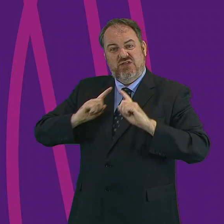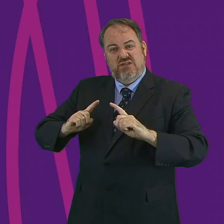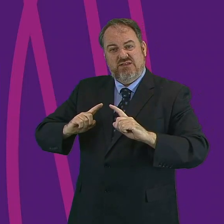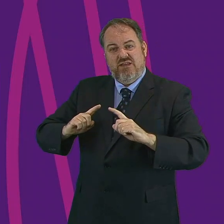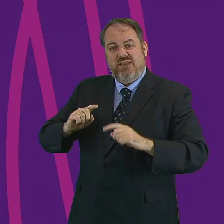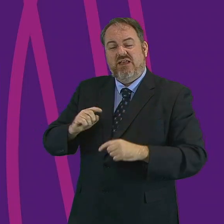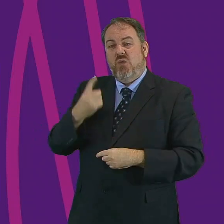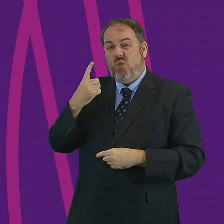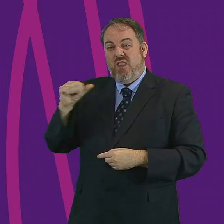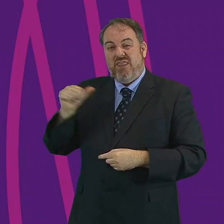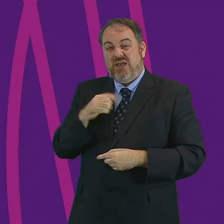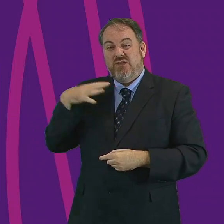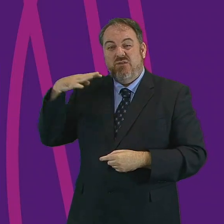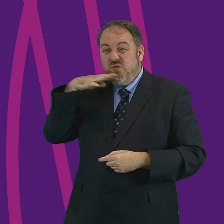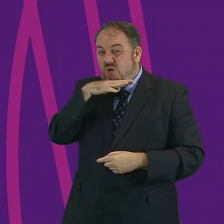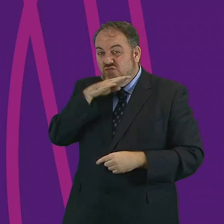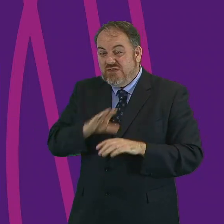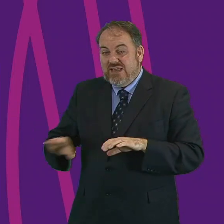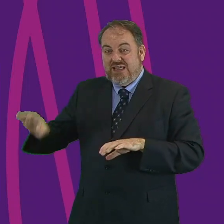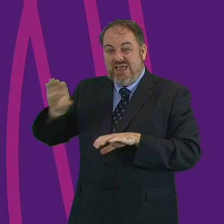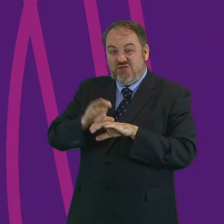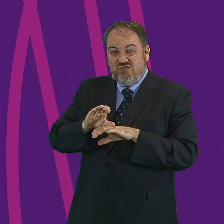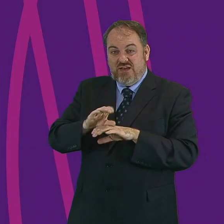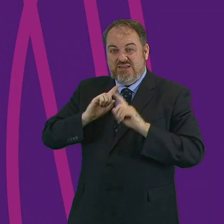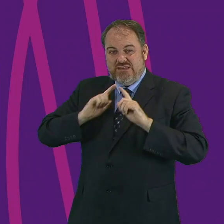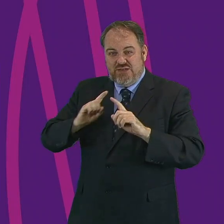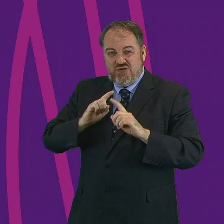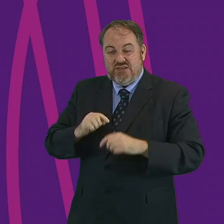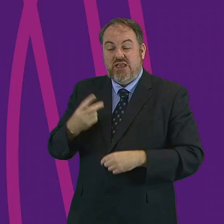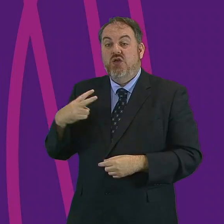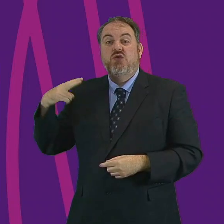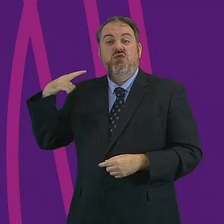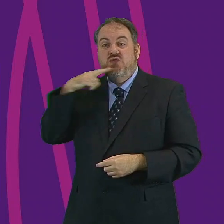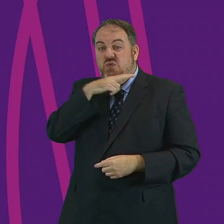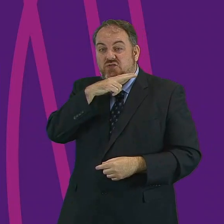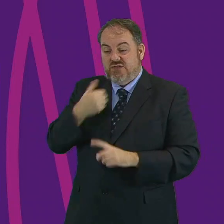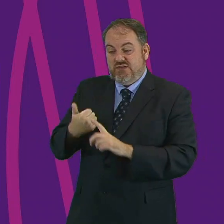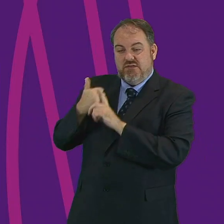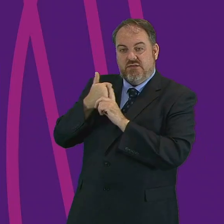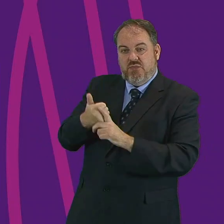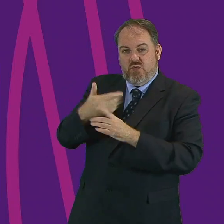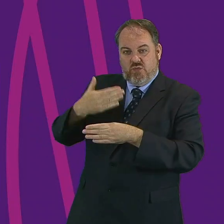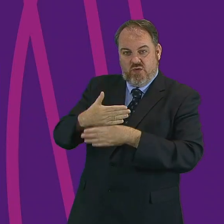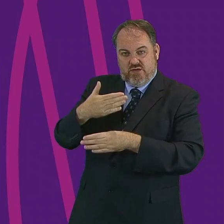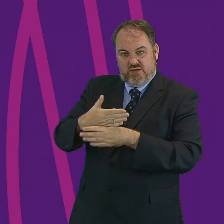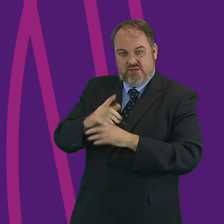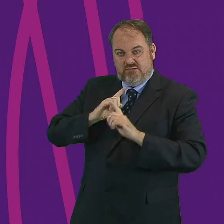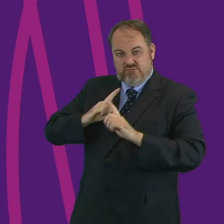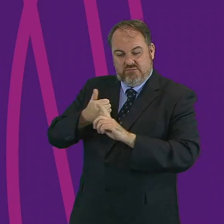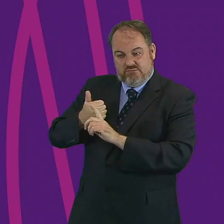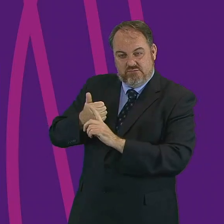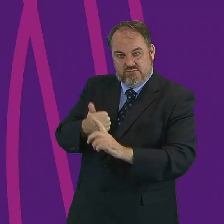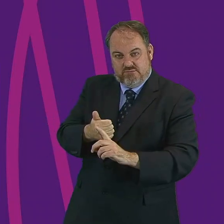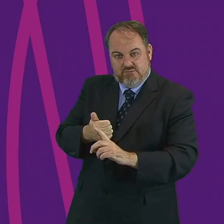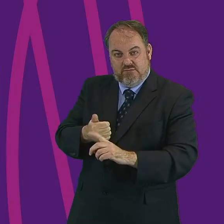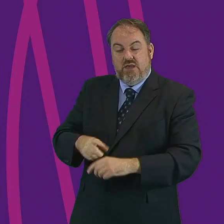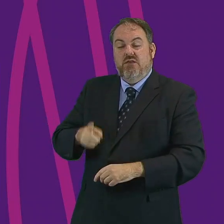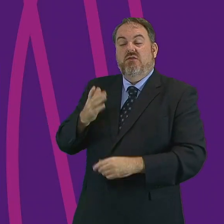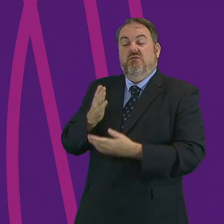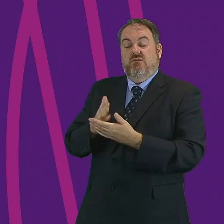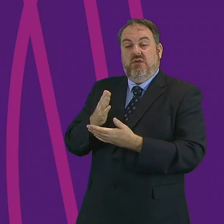So, you know, none of that helps a person who's not seeing their loved one in a care home. I know that, but I hope it does give some